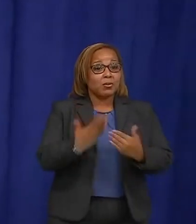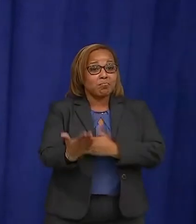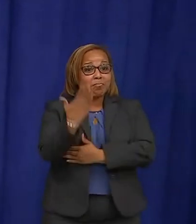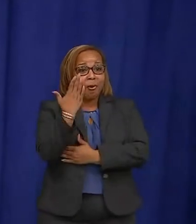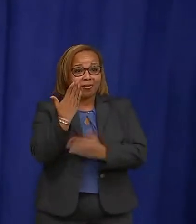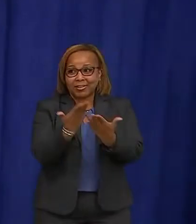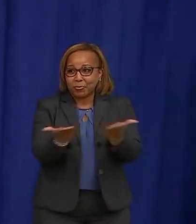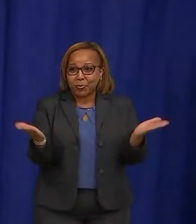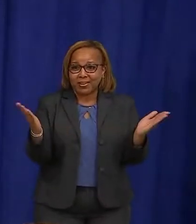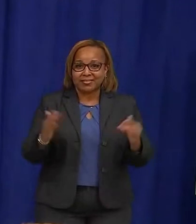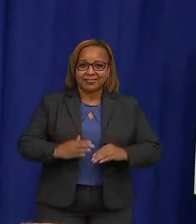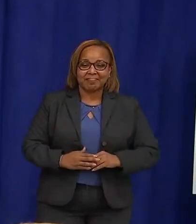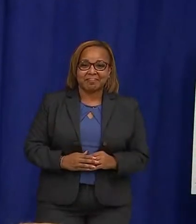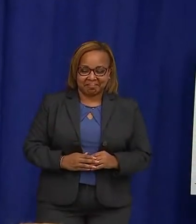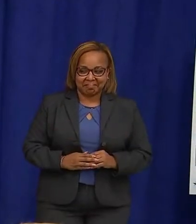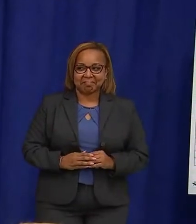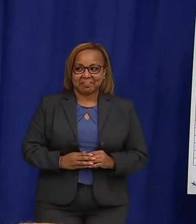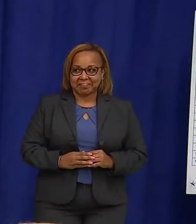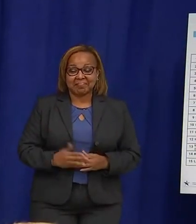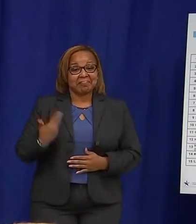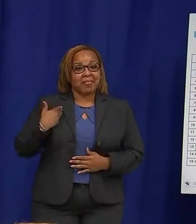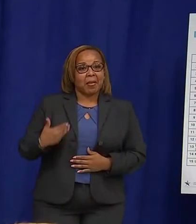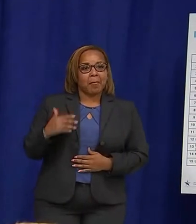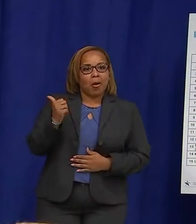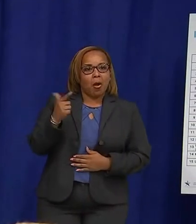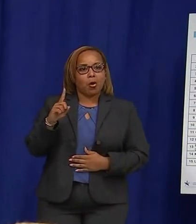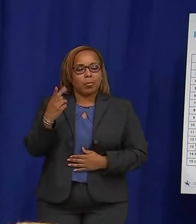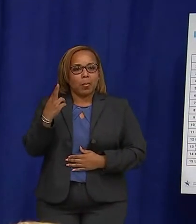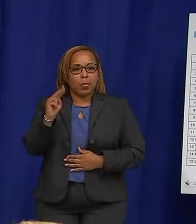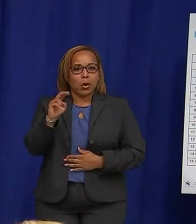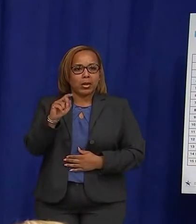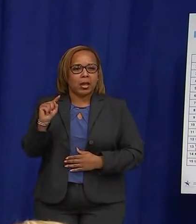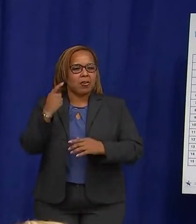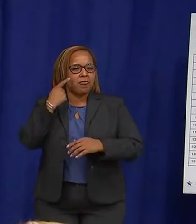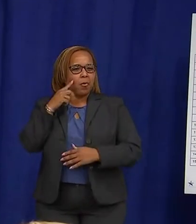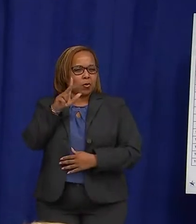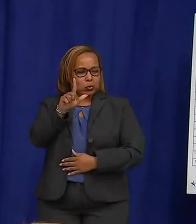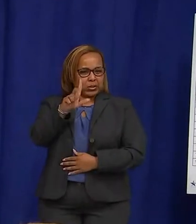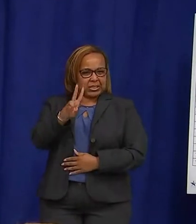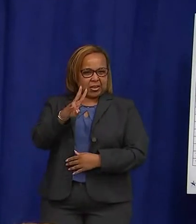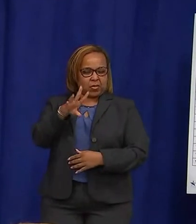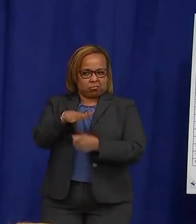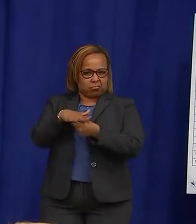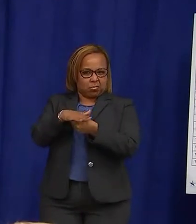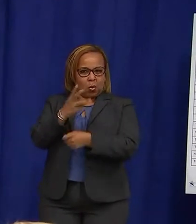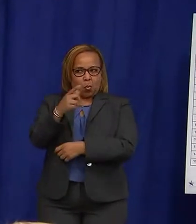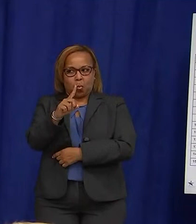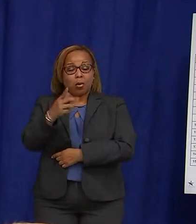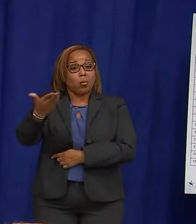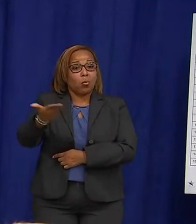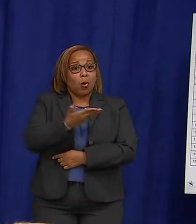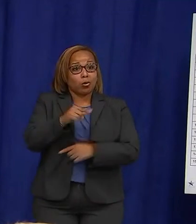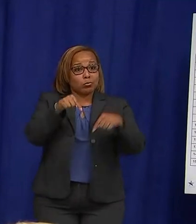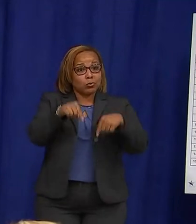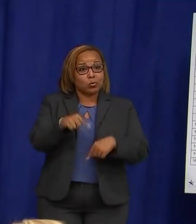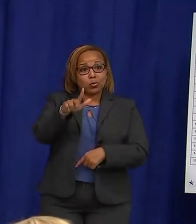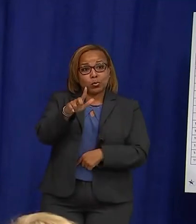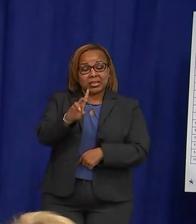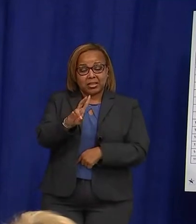Good morning, everyone. I'm Alderman Walter Burnett, Alderman of the 27th Ward. Welcome to the 27th